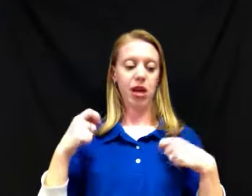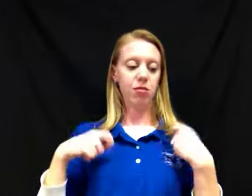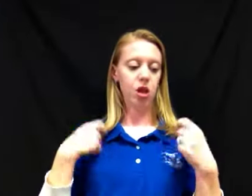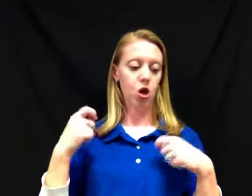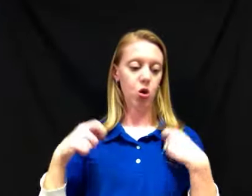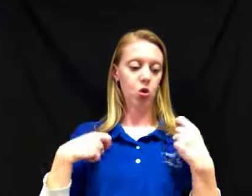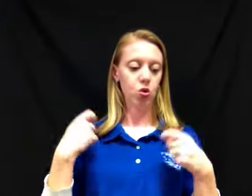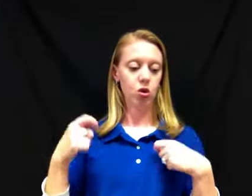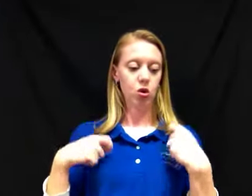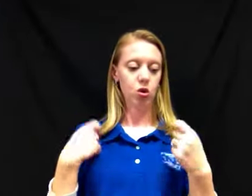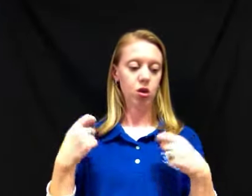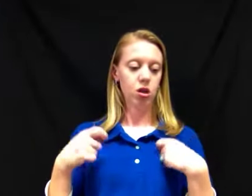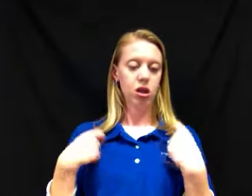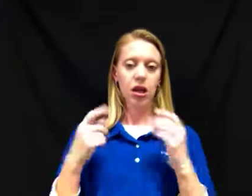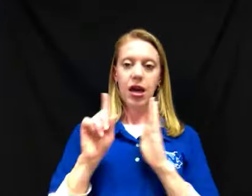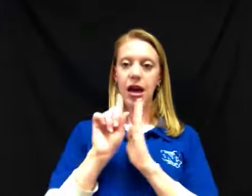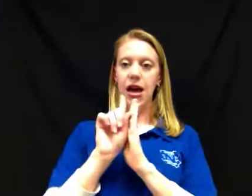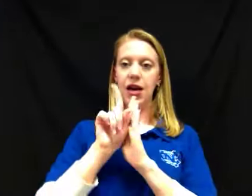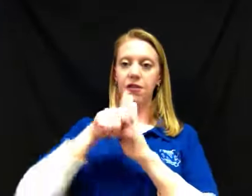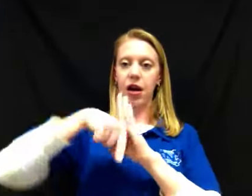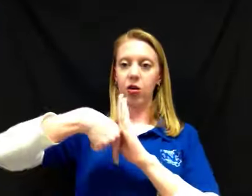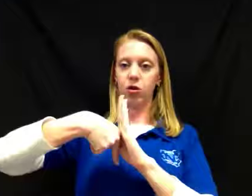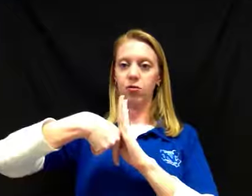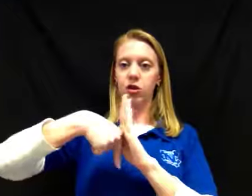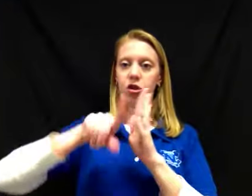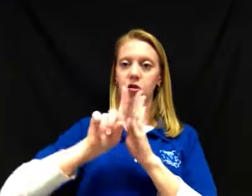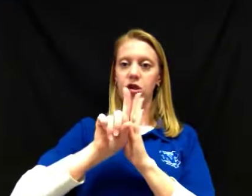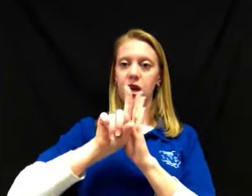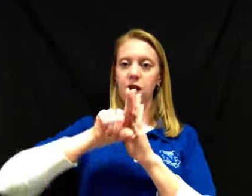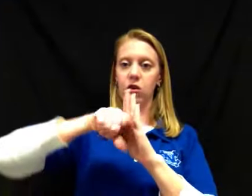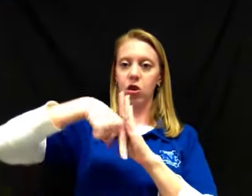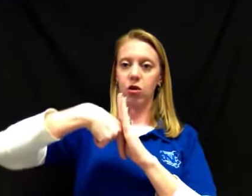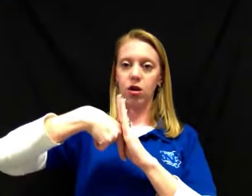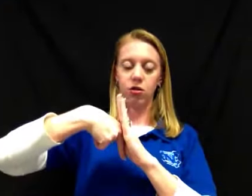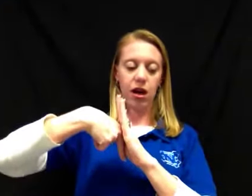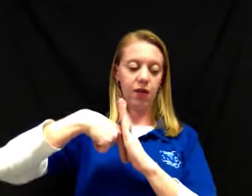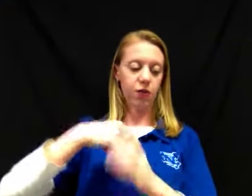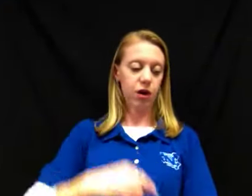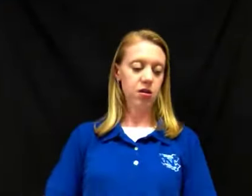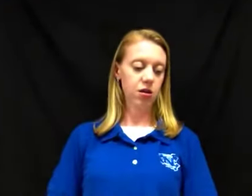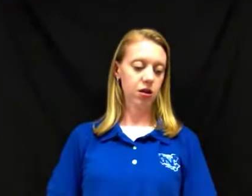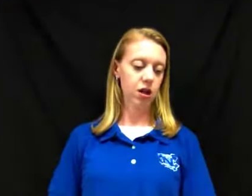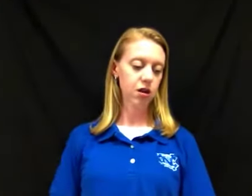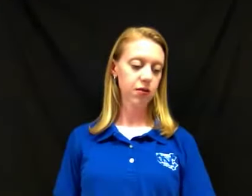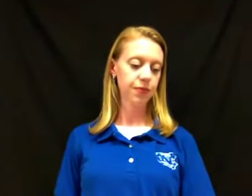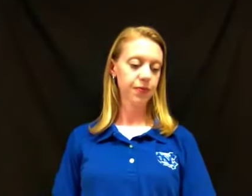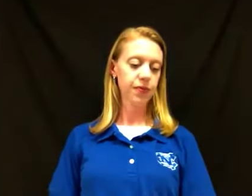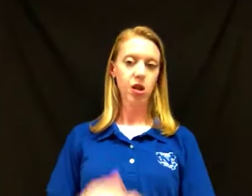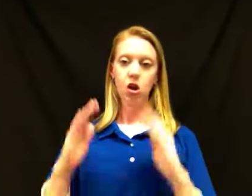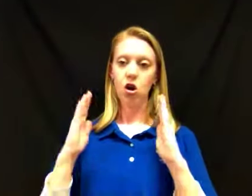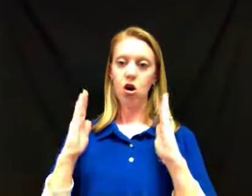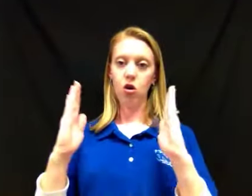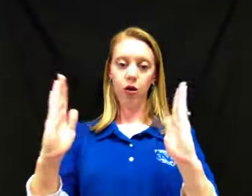baby O's. Half hour, this shows the hand going around halfway on the clock. Hallway.